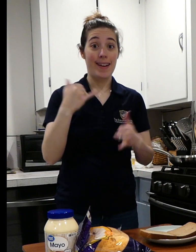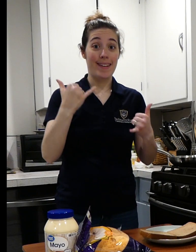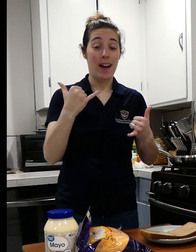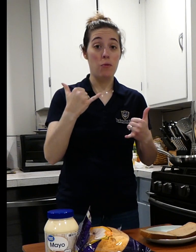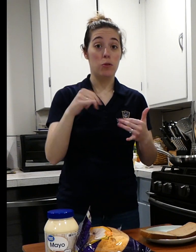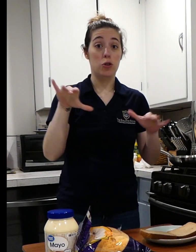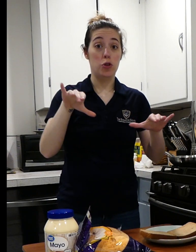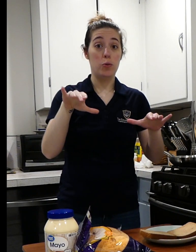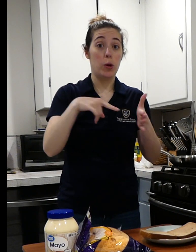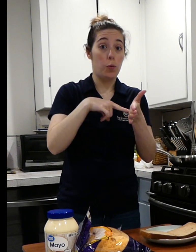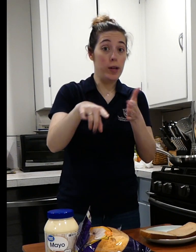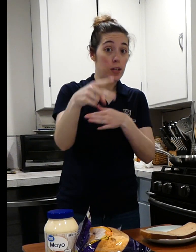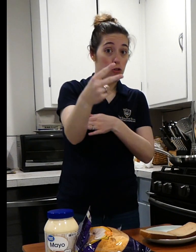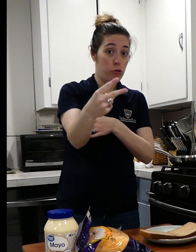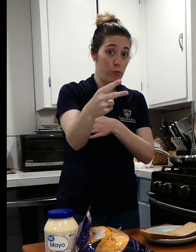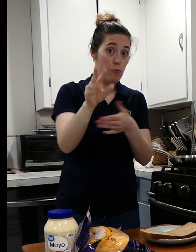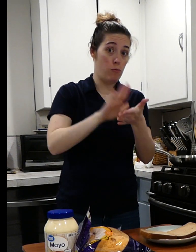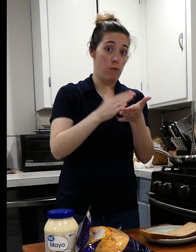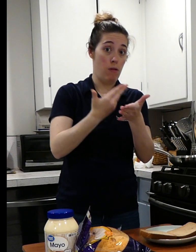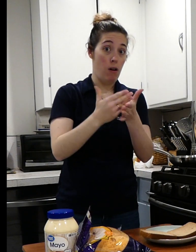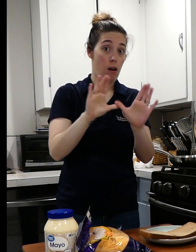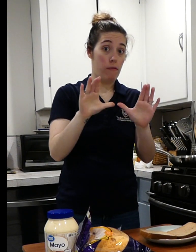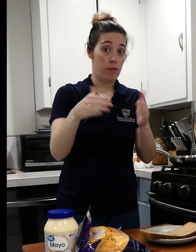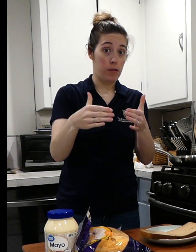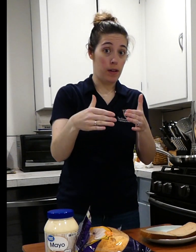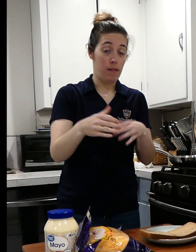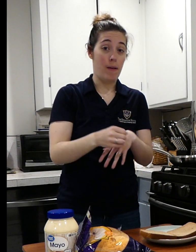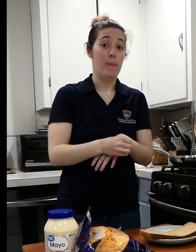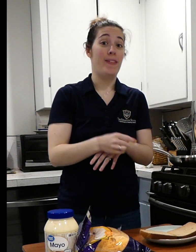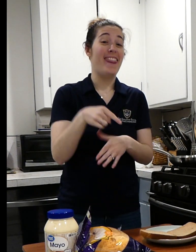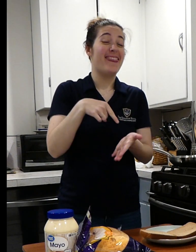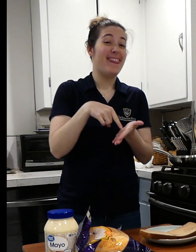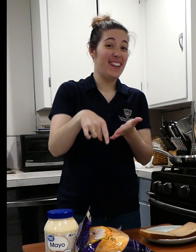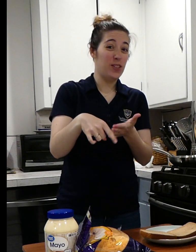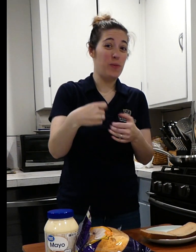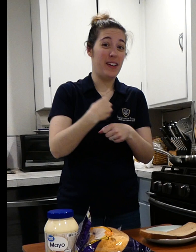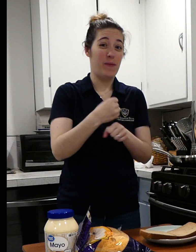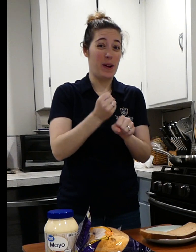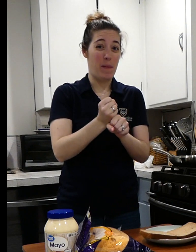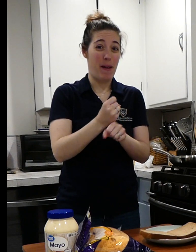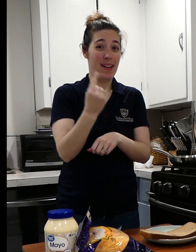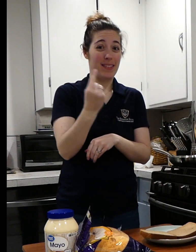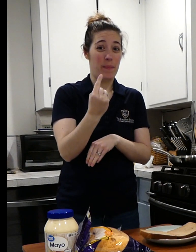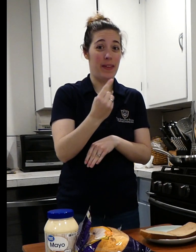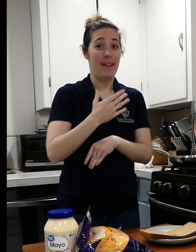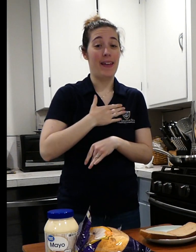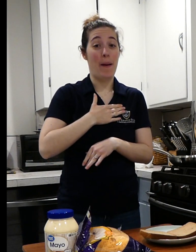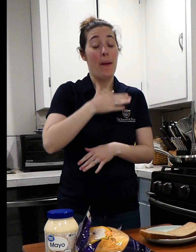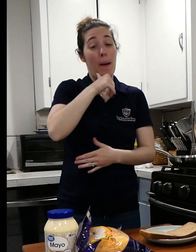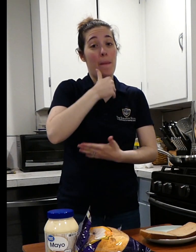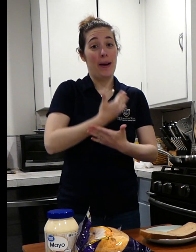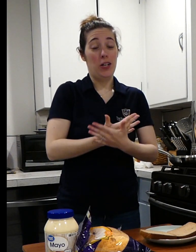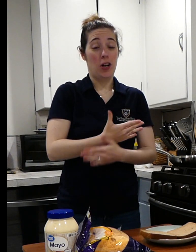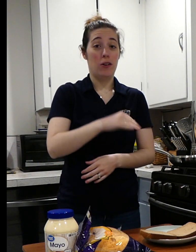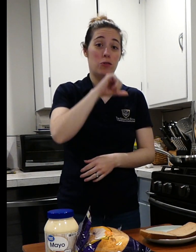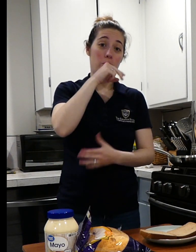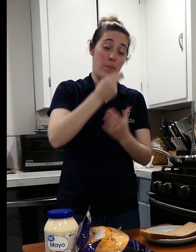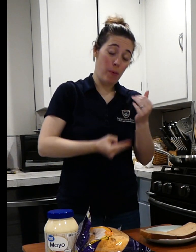Okay, now we're doing week 2 of Cooking Club. This week we're going to make something that my daughters